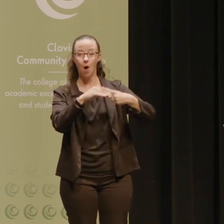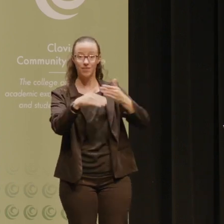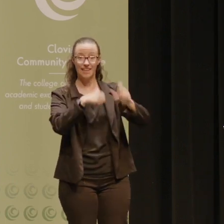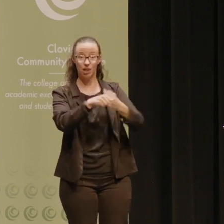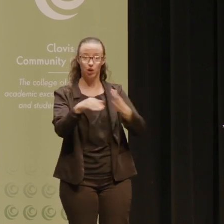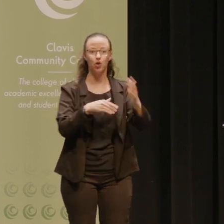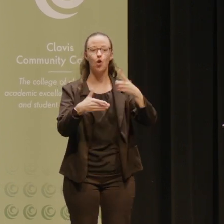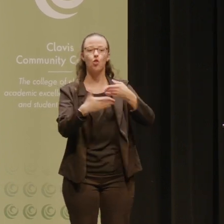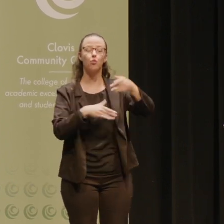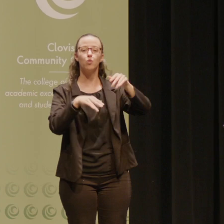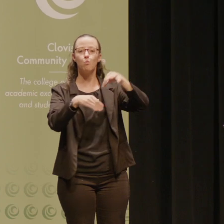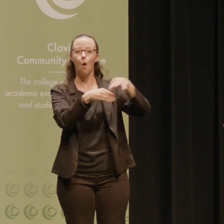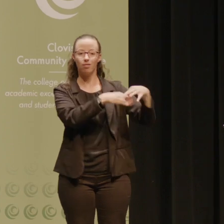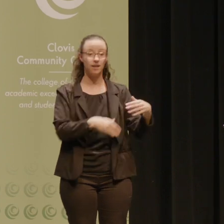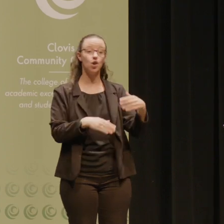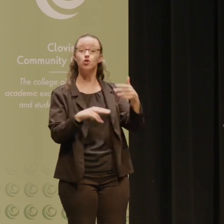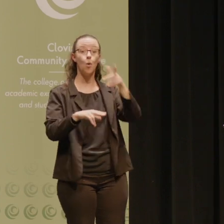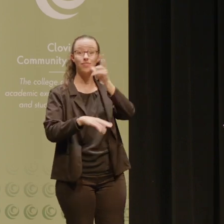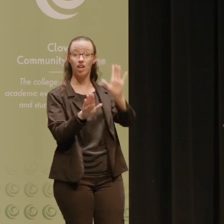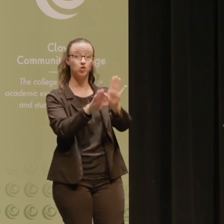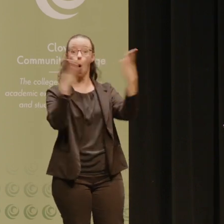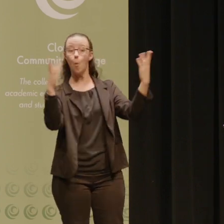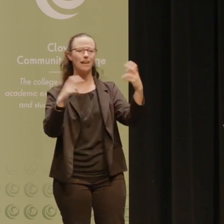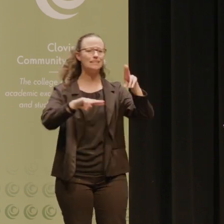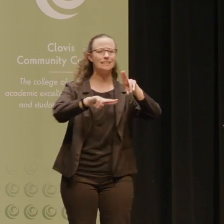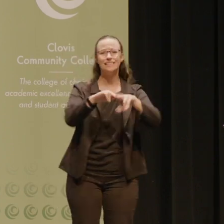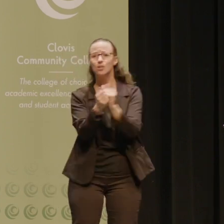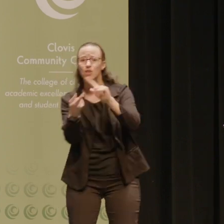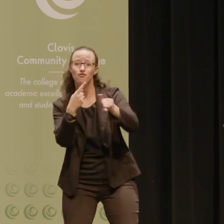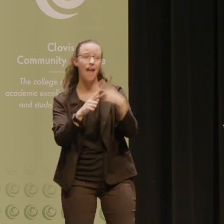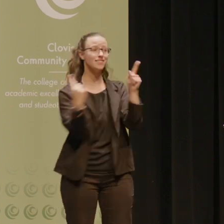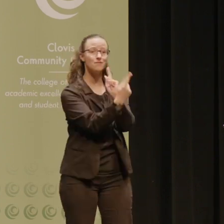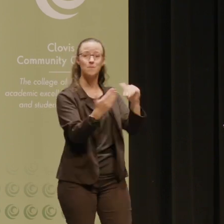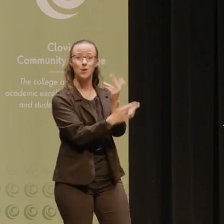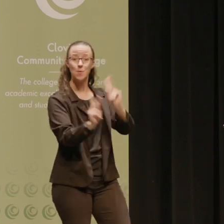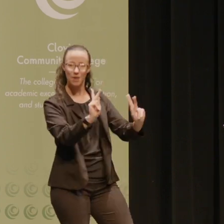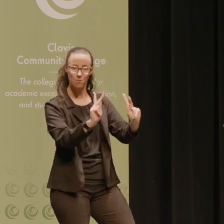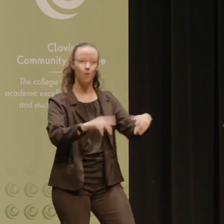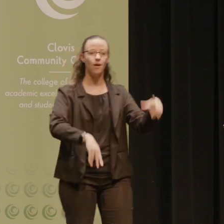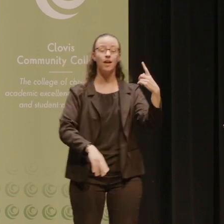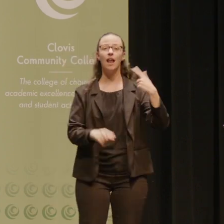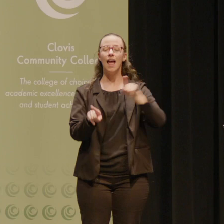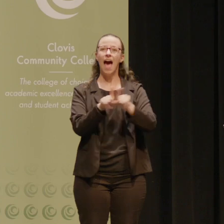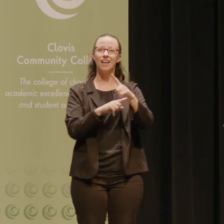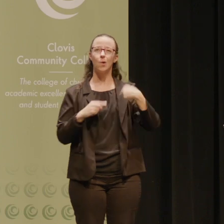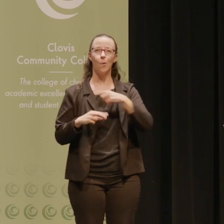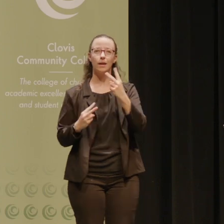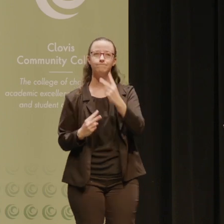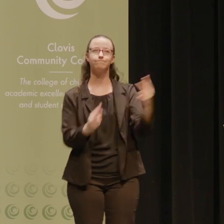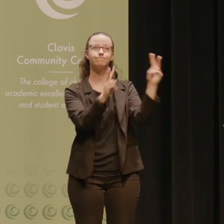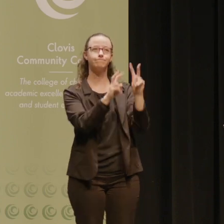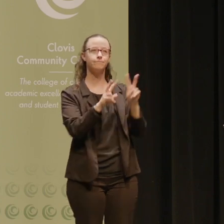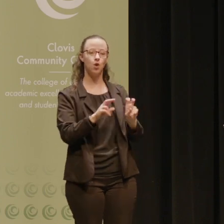polling. Luncheon seating is open, so feel free to sit with friends and make new ones too. As we reflect back on our morning speakers,